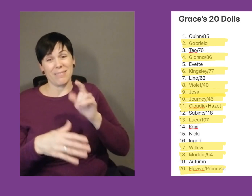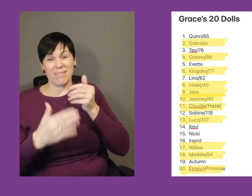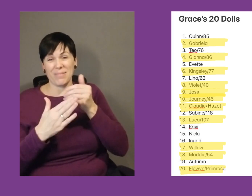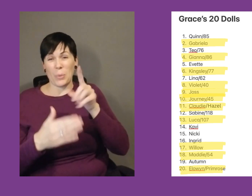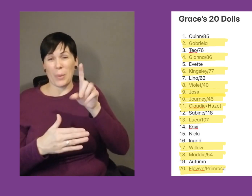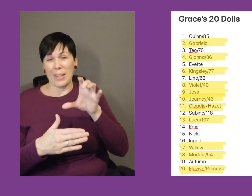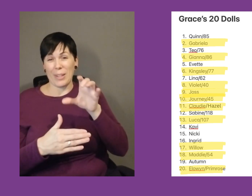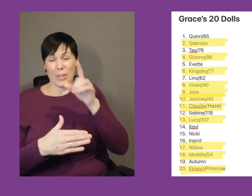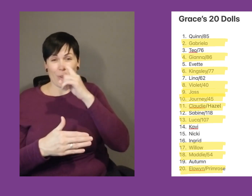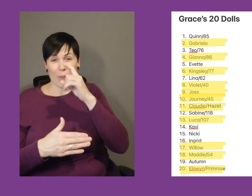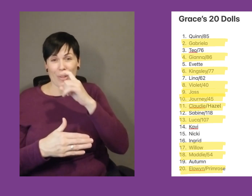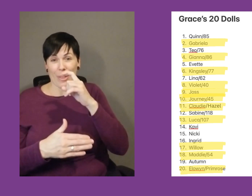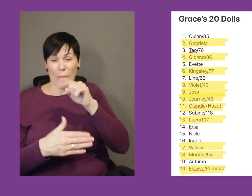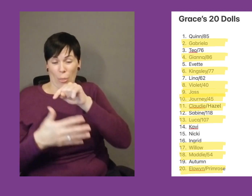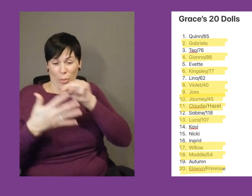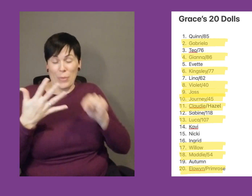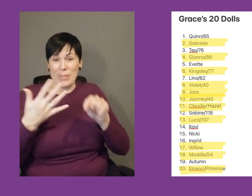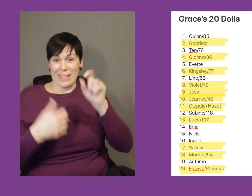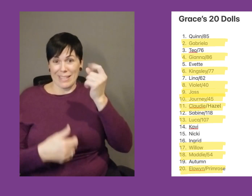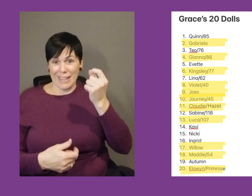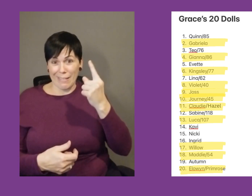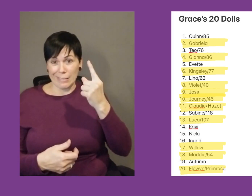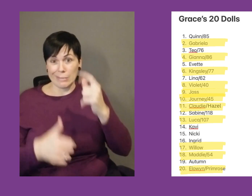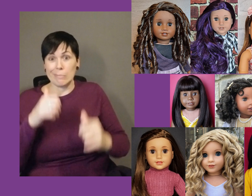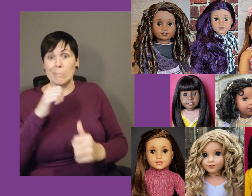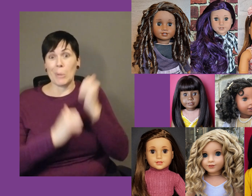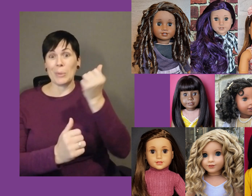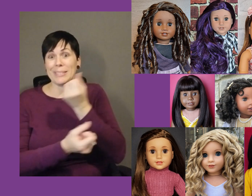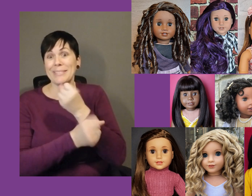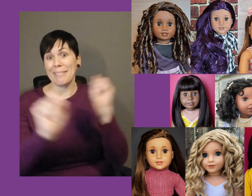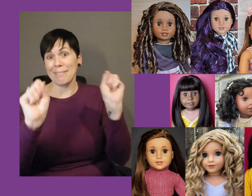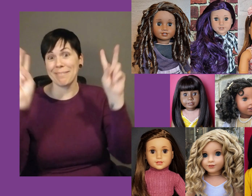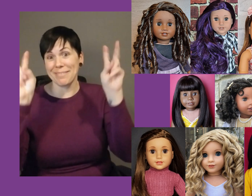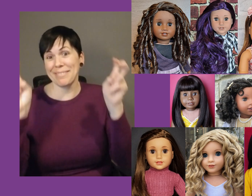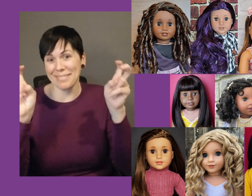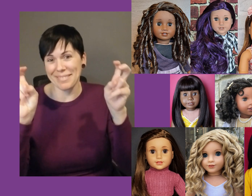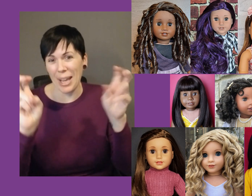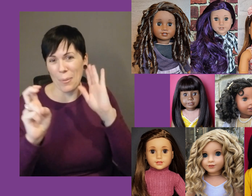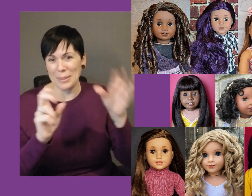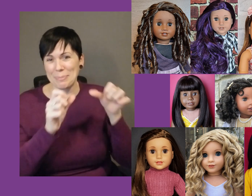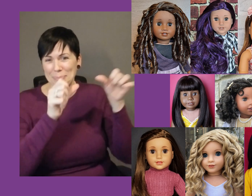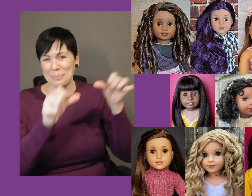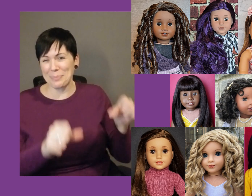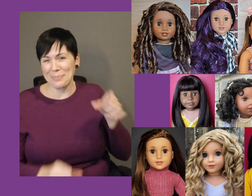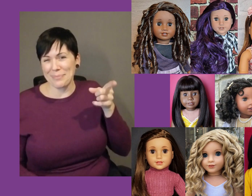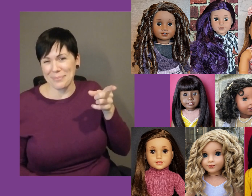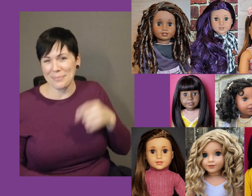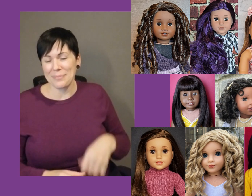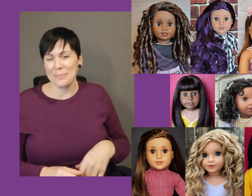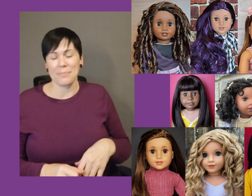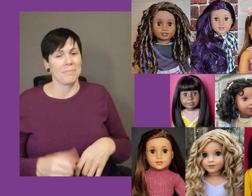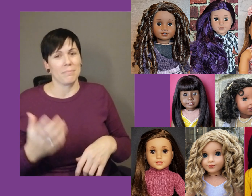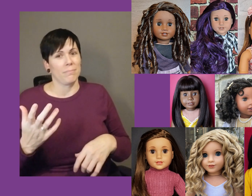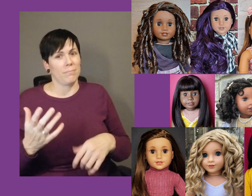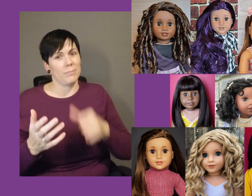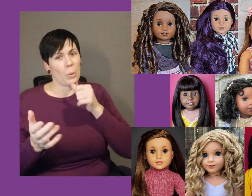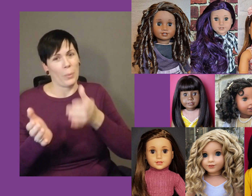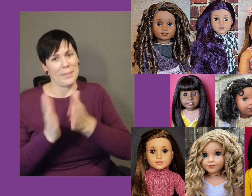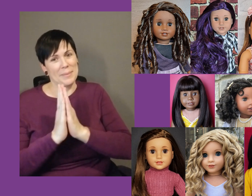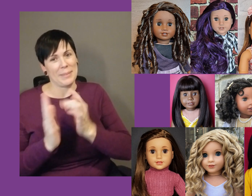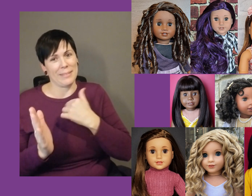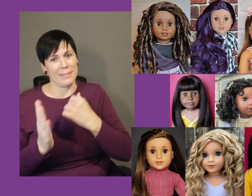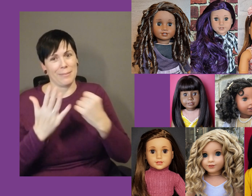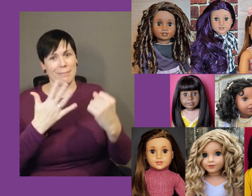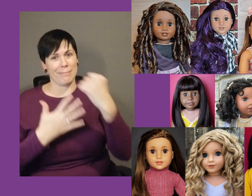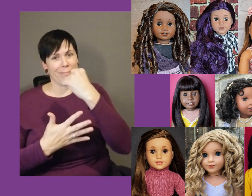these 11 are statistically the safest in our collection. So I'll put them up. Don't ask me to put them in like